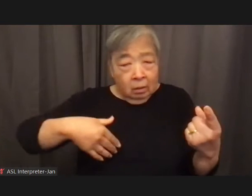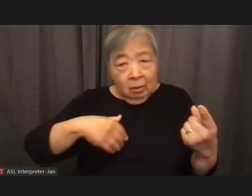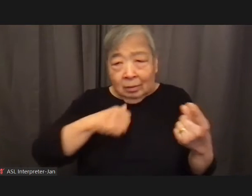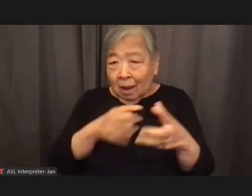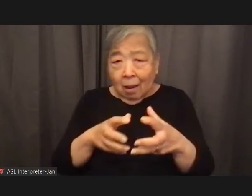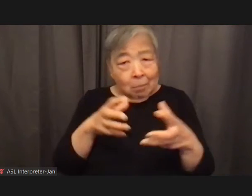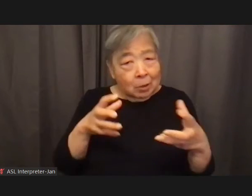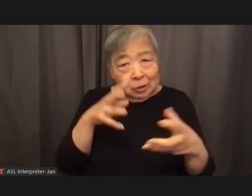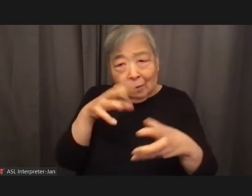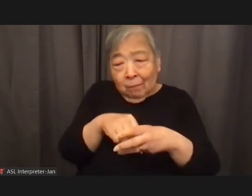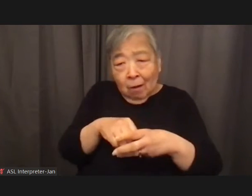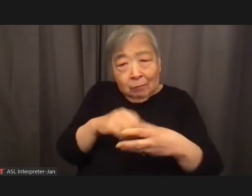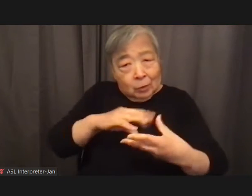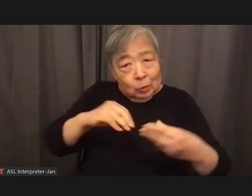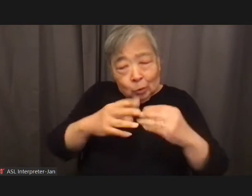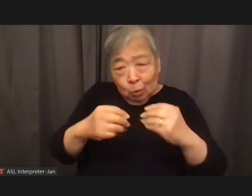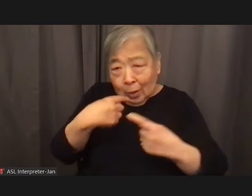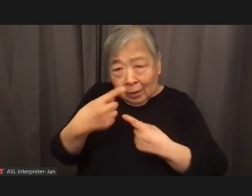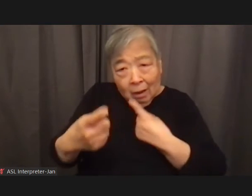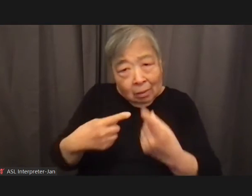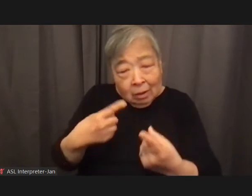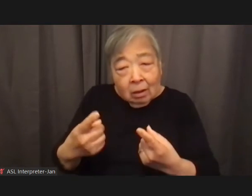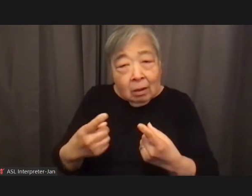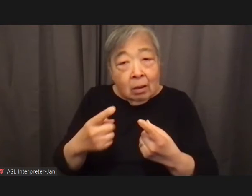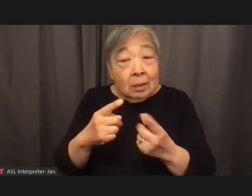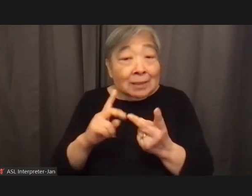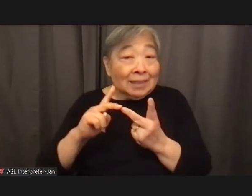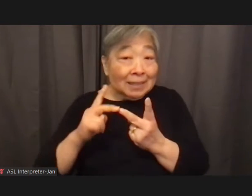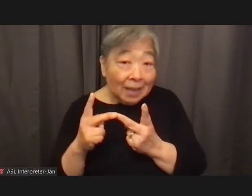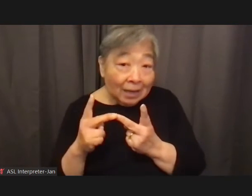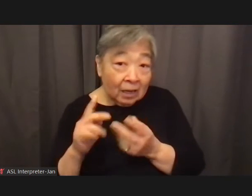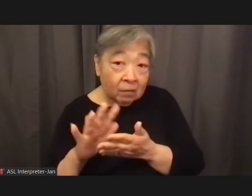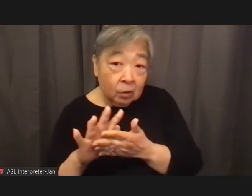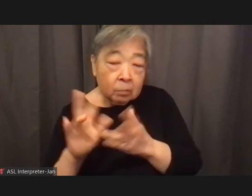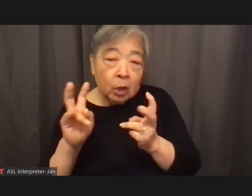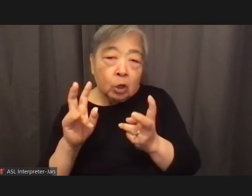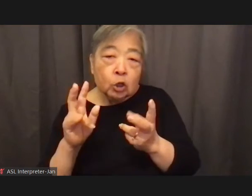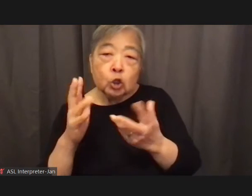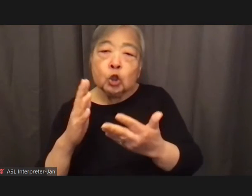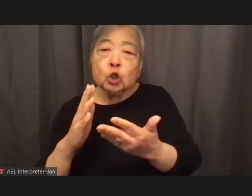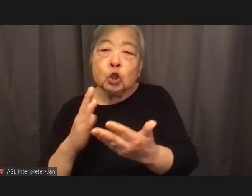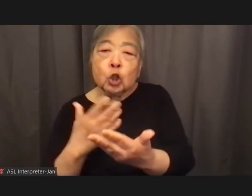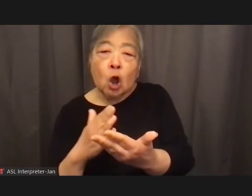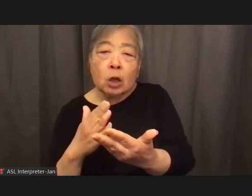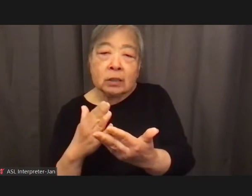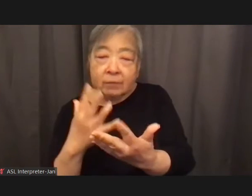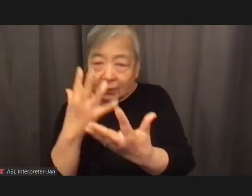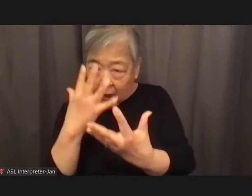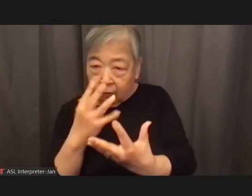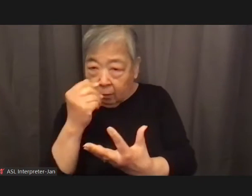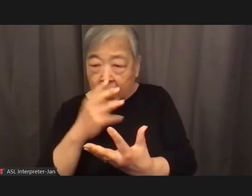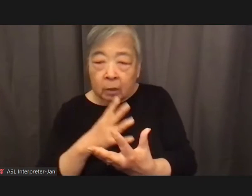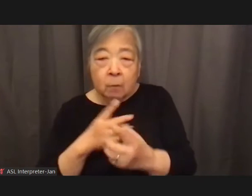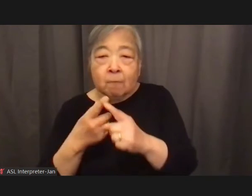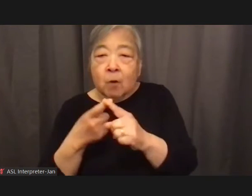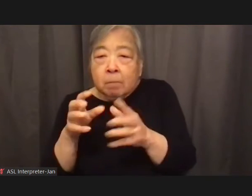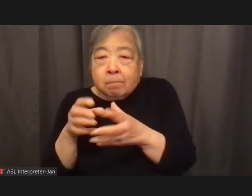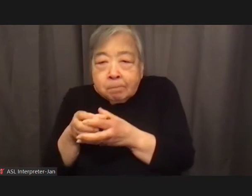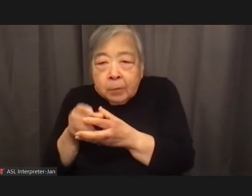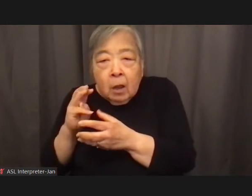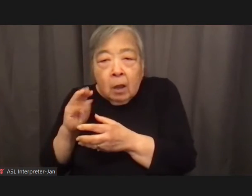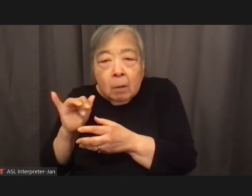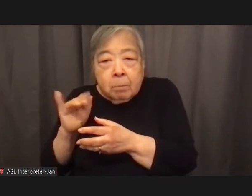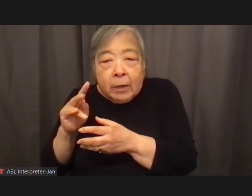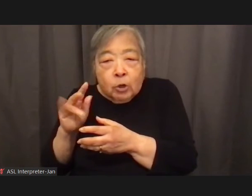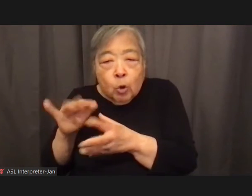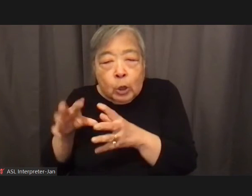Mm-hmm. And then the Patuas in the second film, in Songs of a Sorrowful Man, are from a minority group that